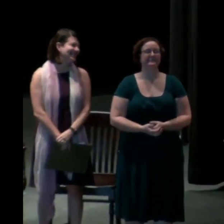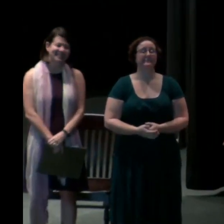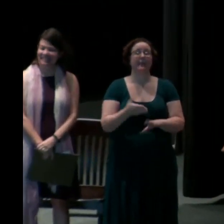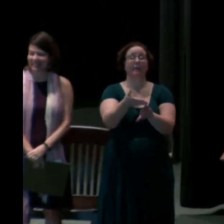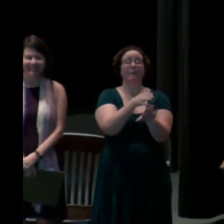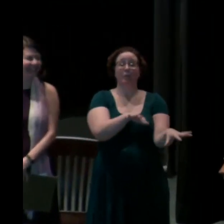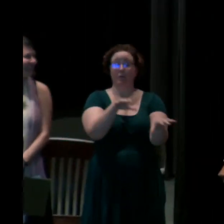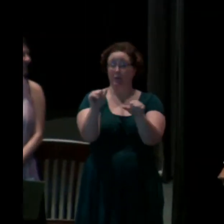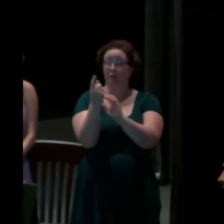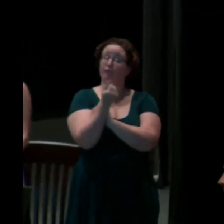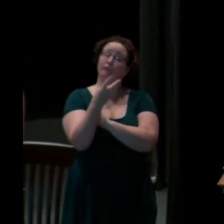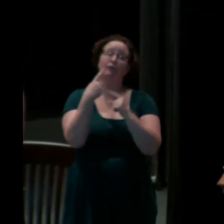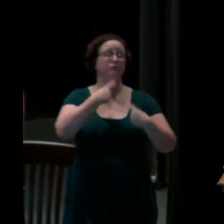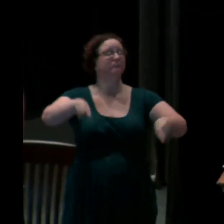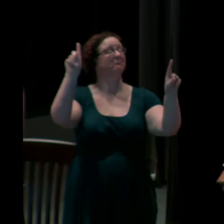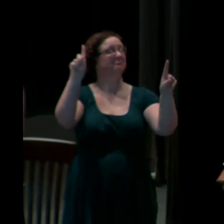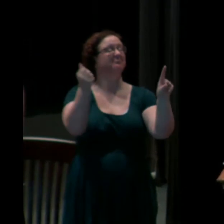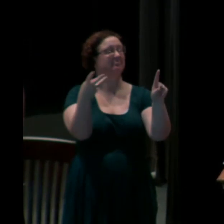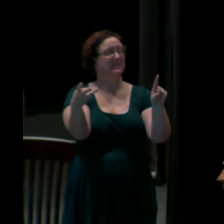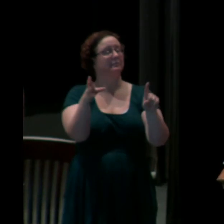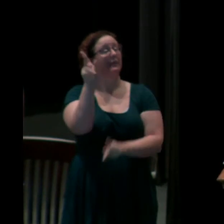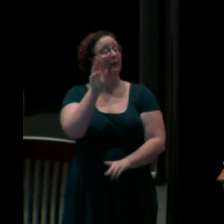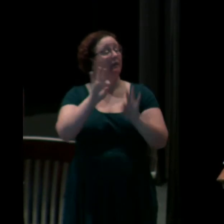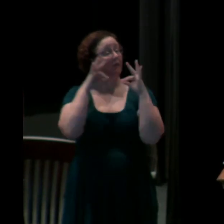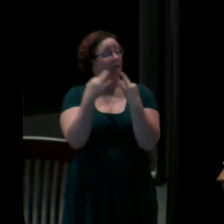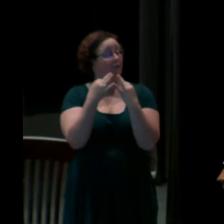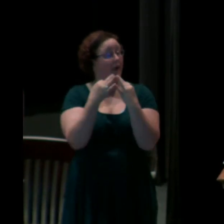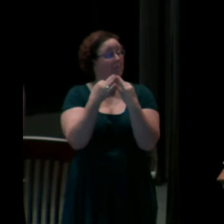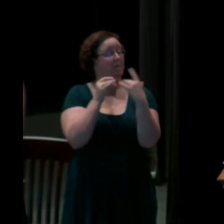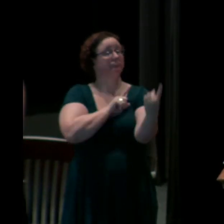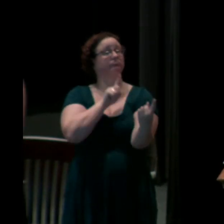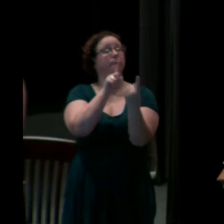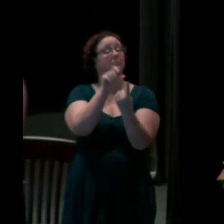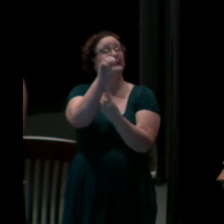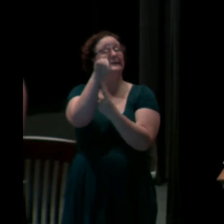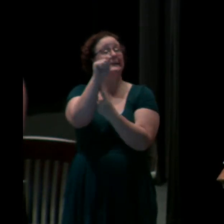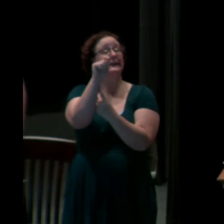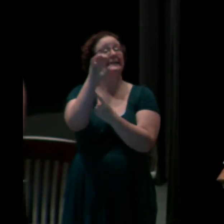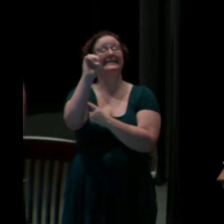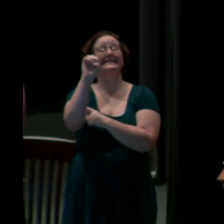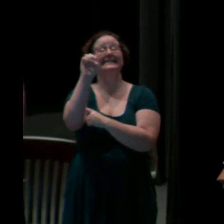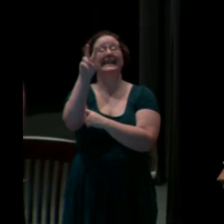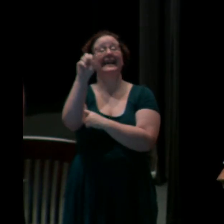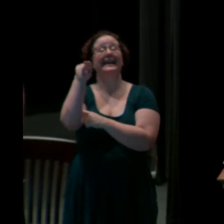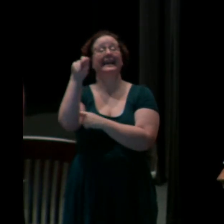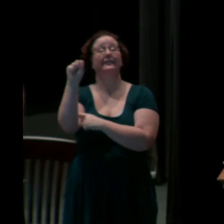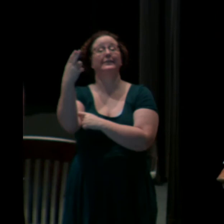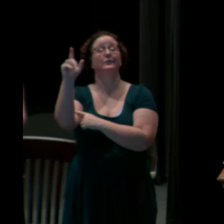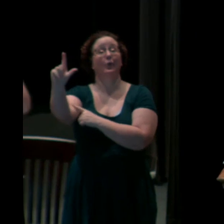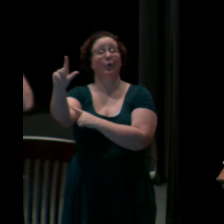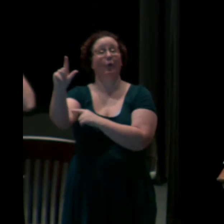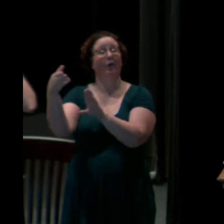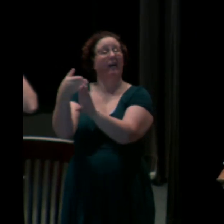Before we leave, I do have a few announcements. Family members will meet their Scotties outside of Evans Dining Hall after the class picture